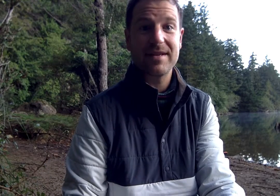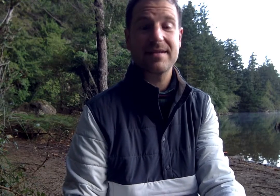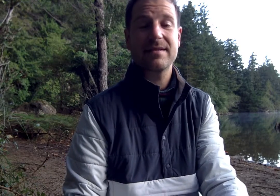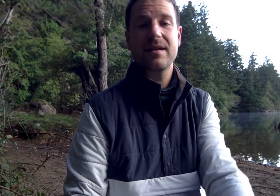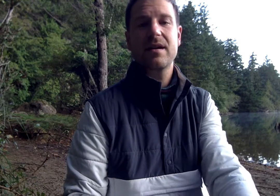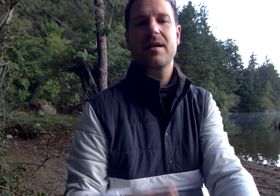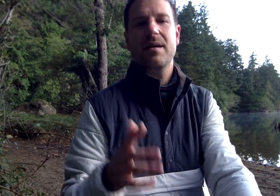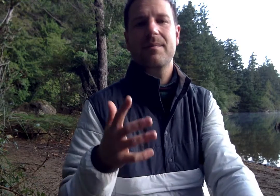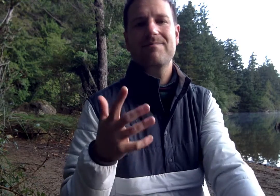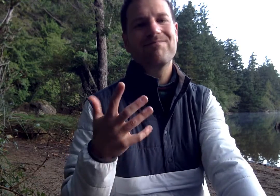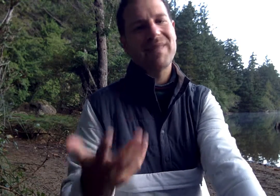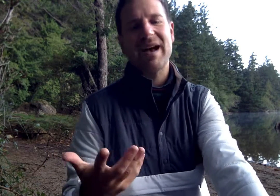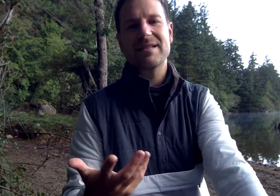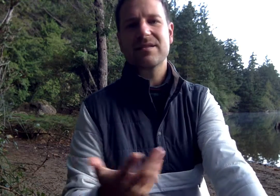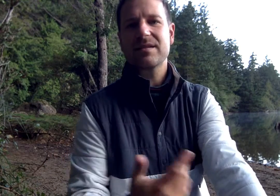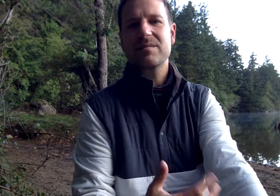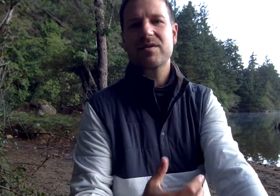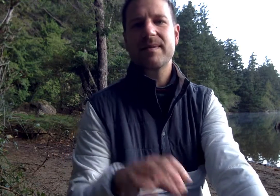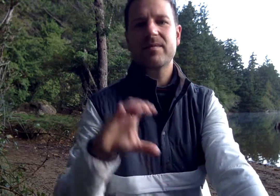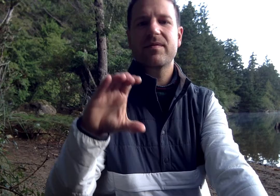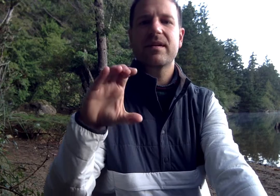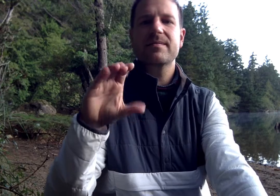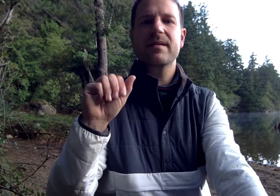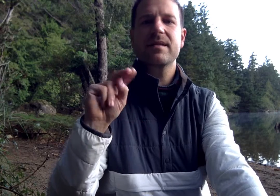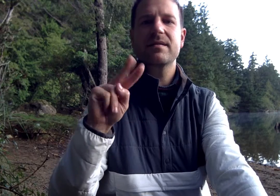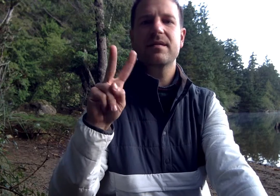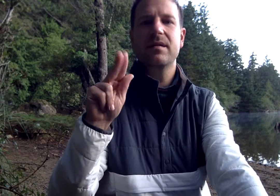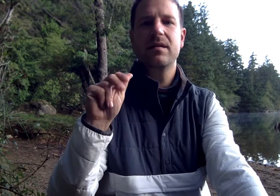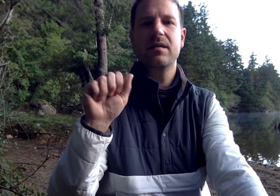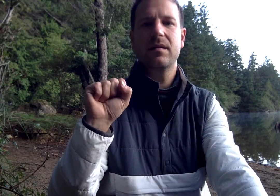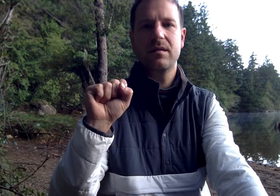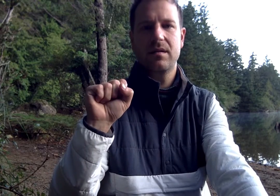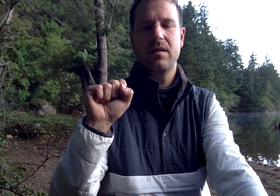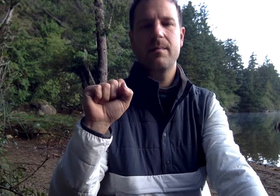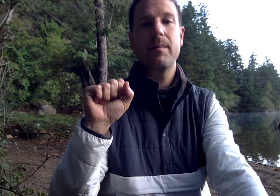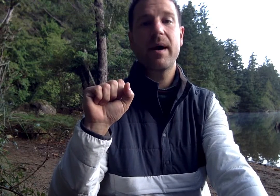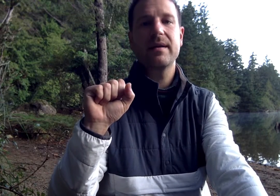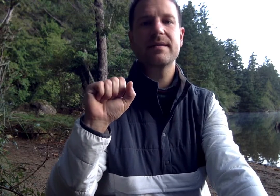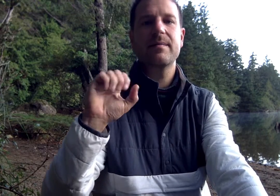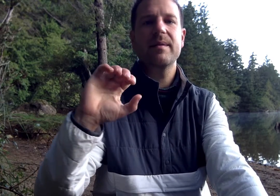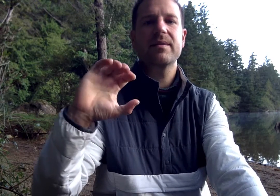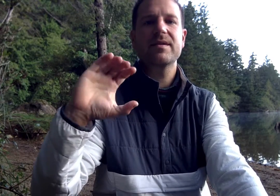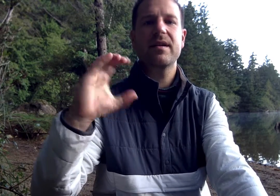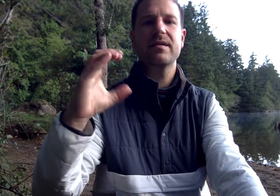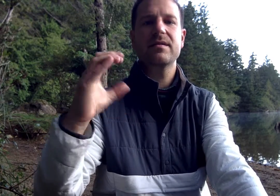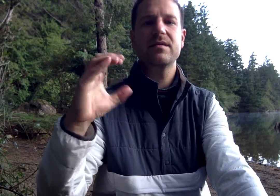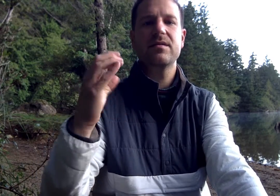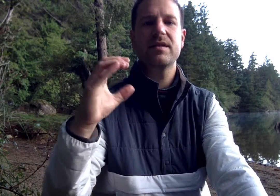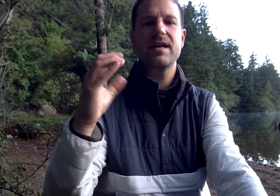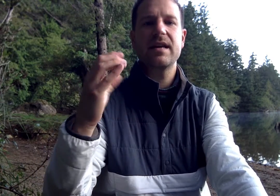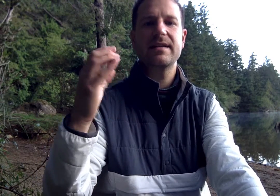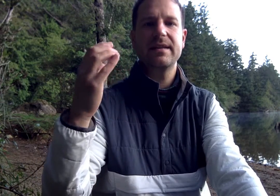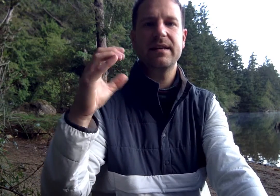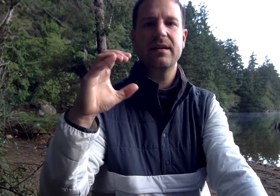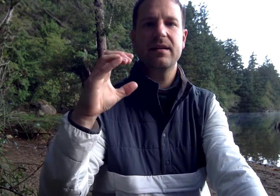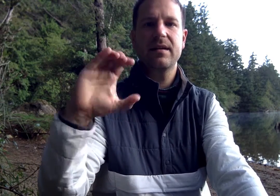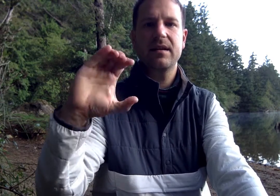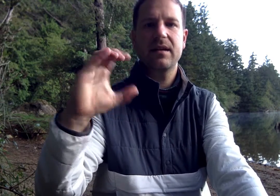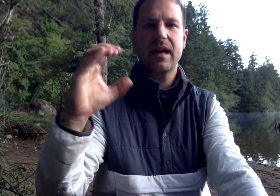Canvas. I still see most people fingerspell this, but some people are starting to do a shaky C,